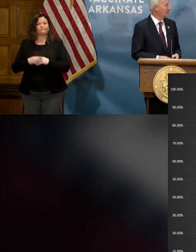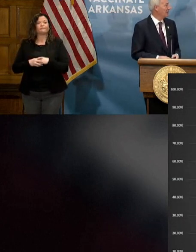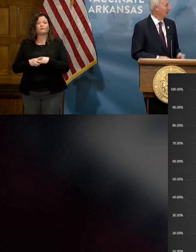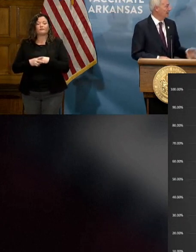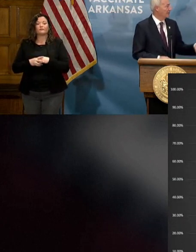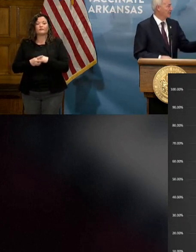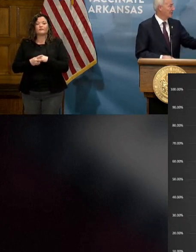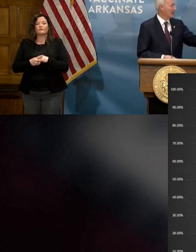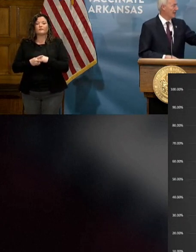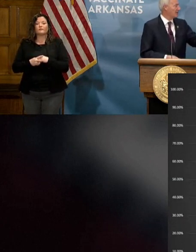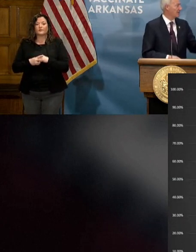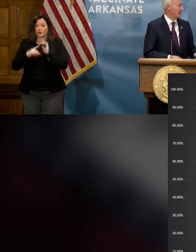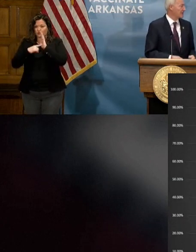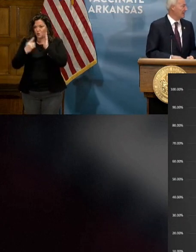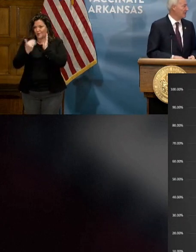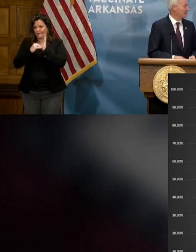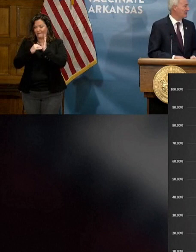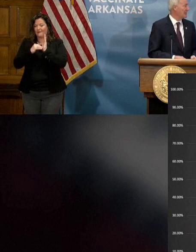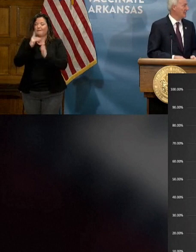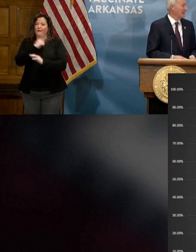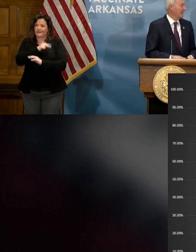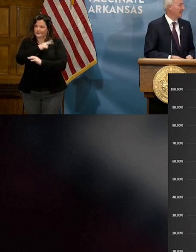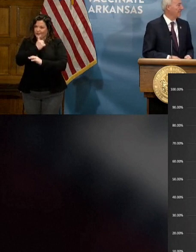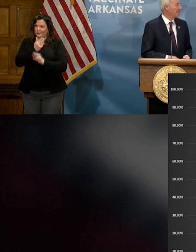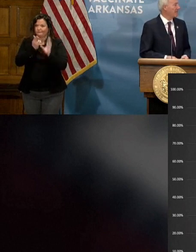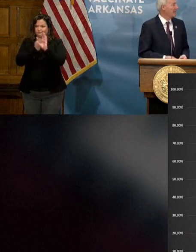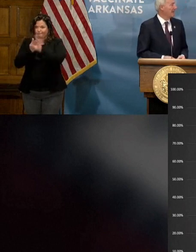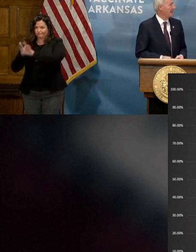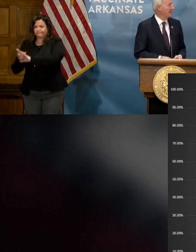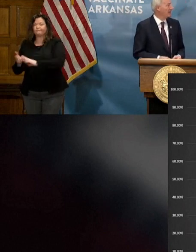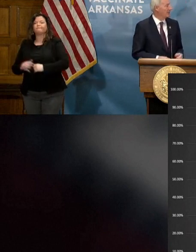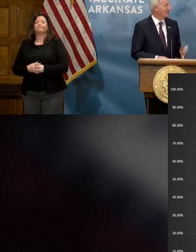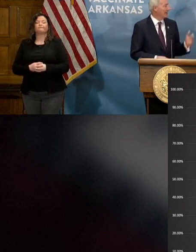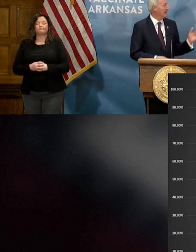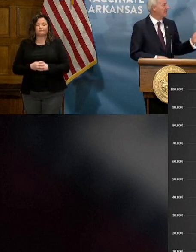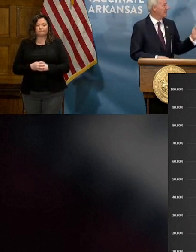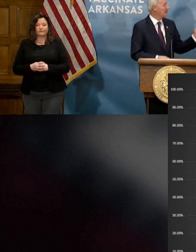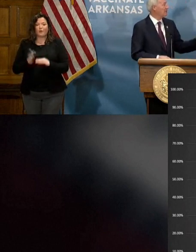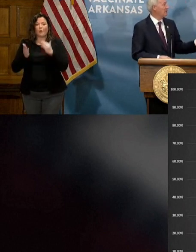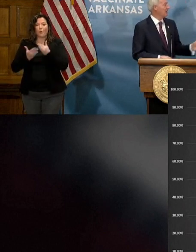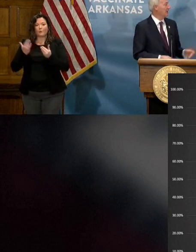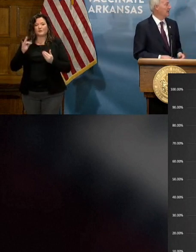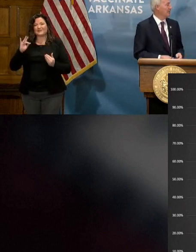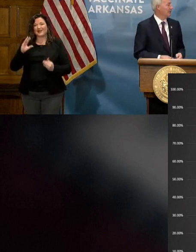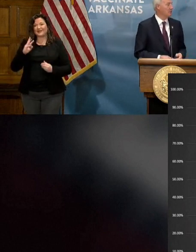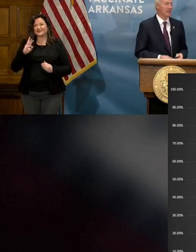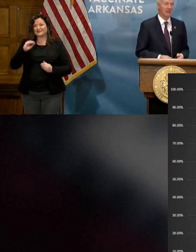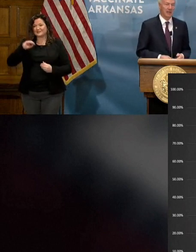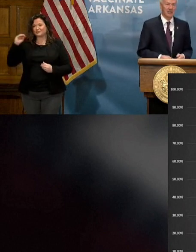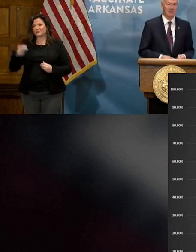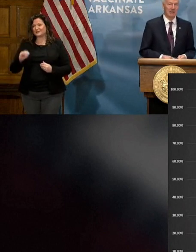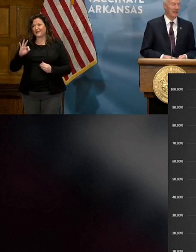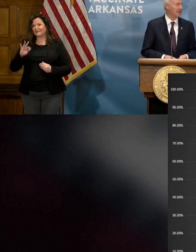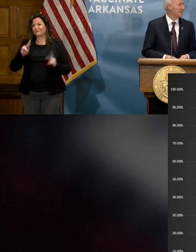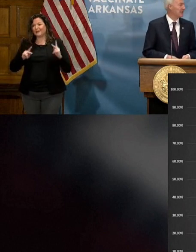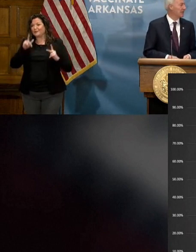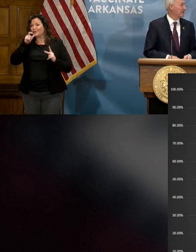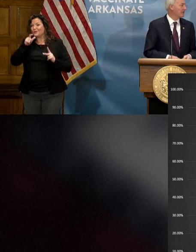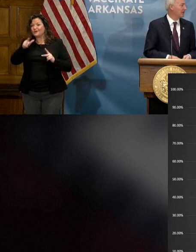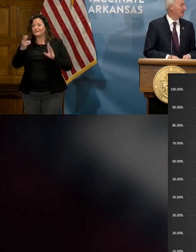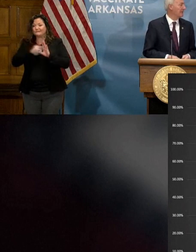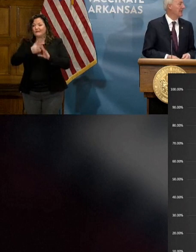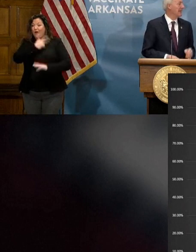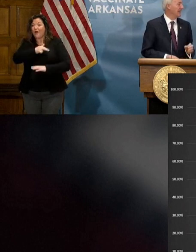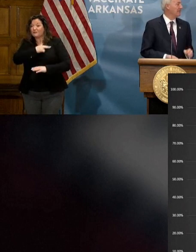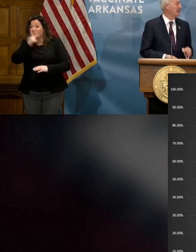like to show again, just look at hospitalizations, and almost 86% of those that are hospitalized because